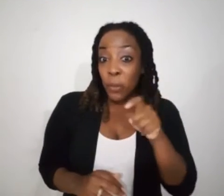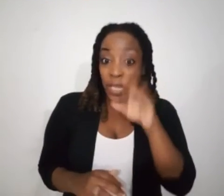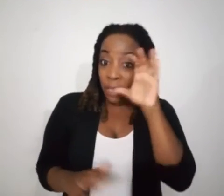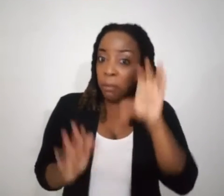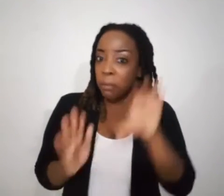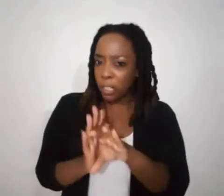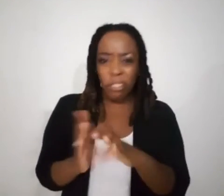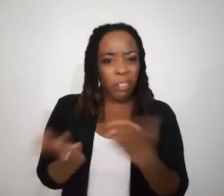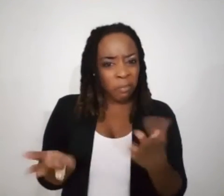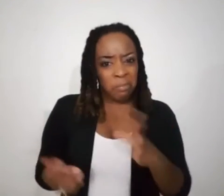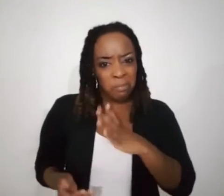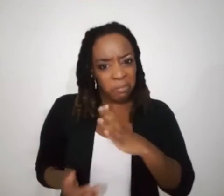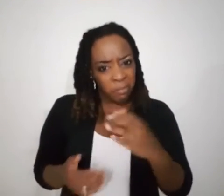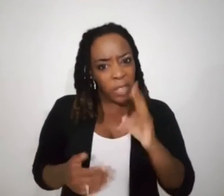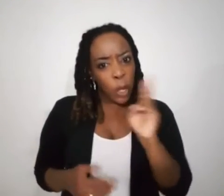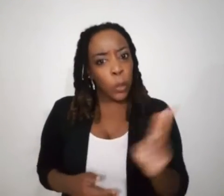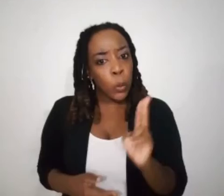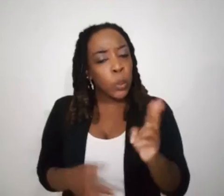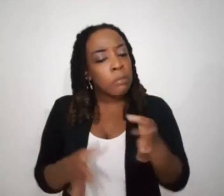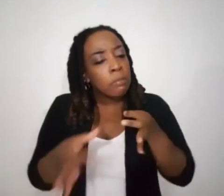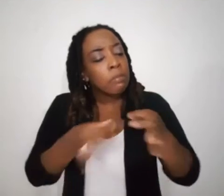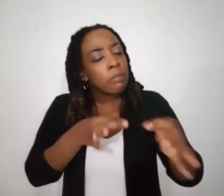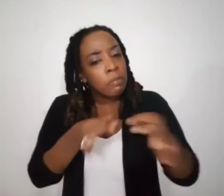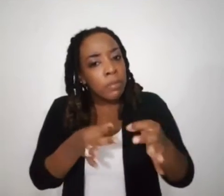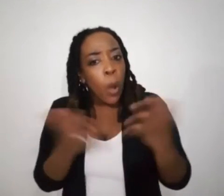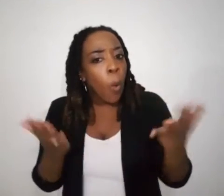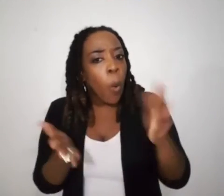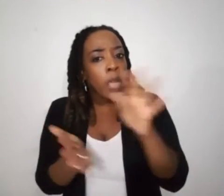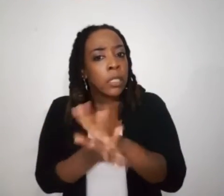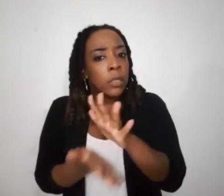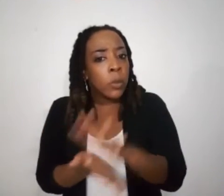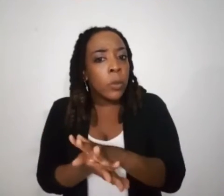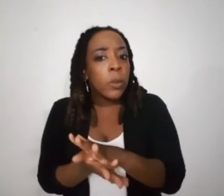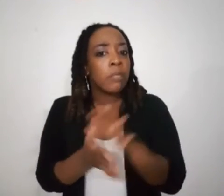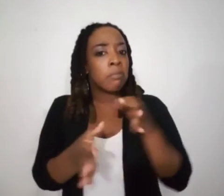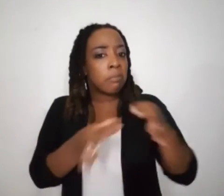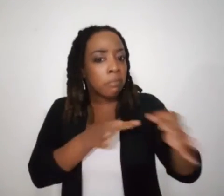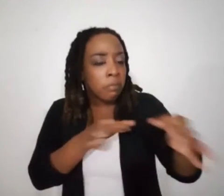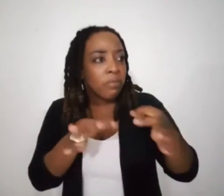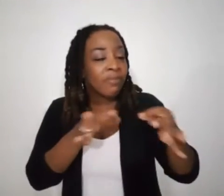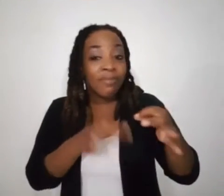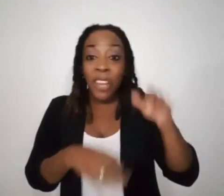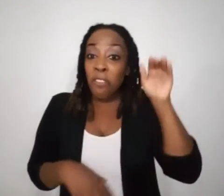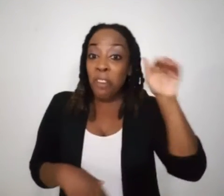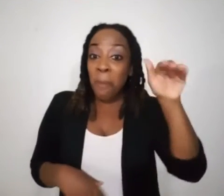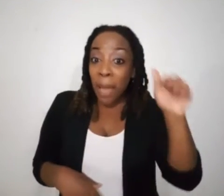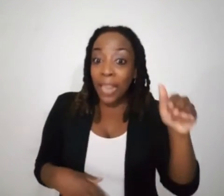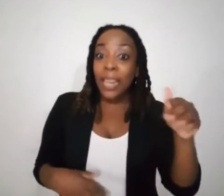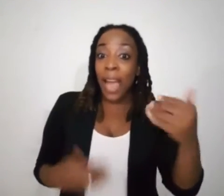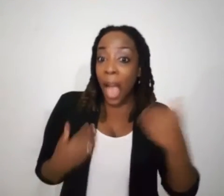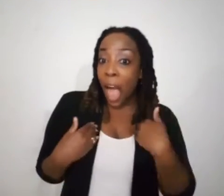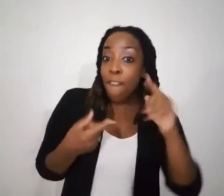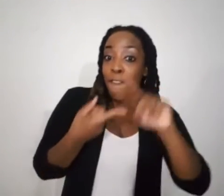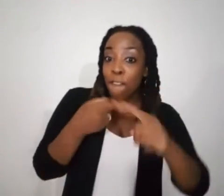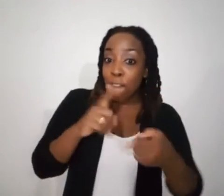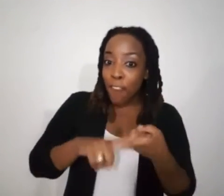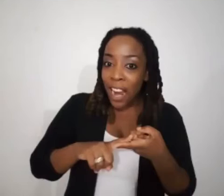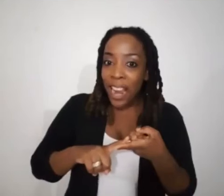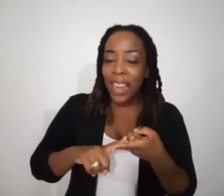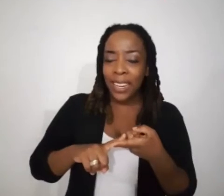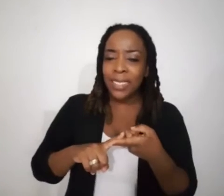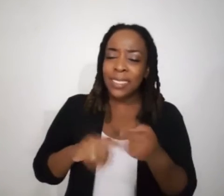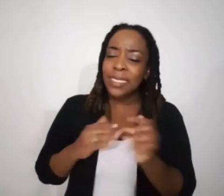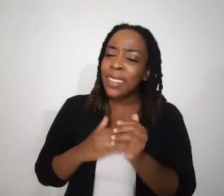to explain to about school. Remind them about their friends, and just guide